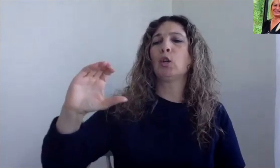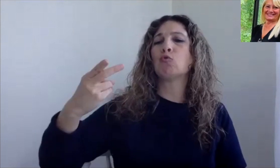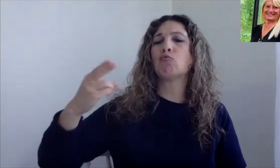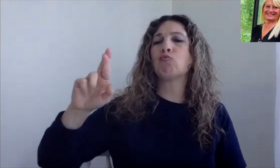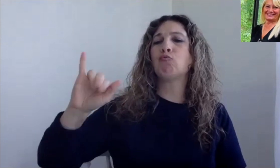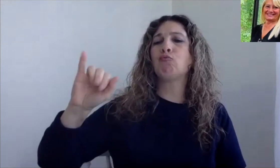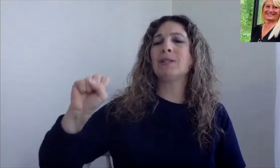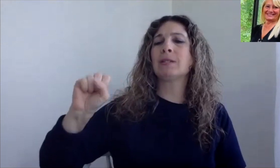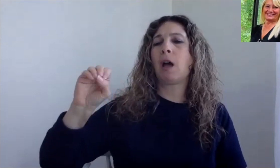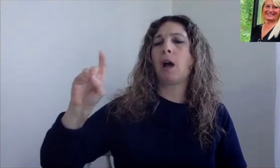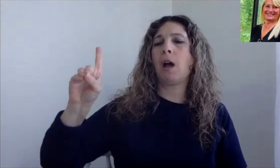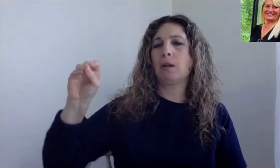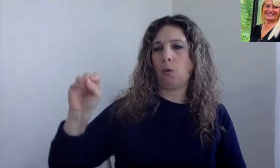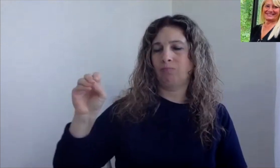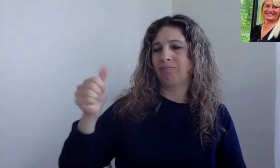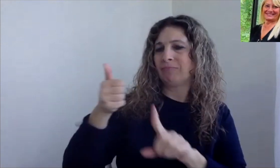and said, talk to Chris Otto, she said.